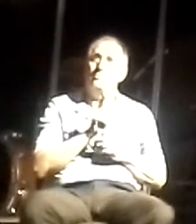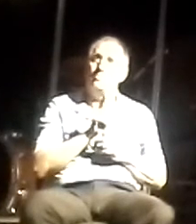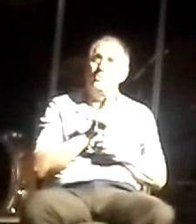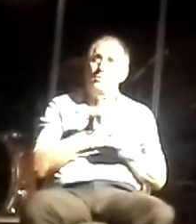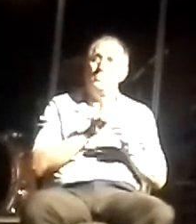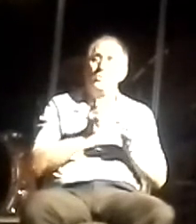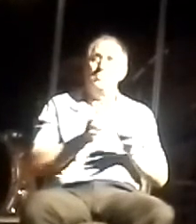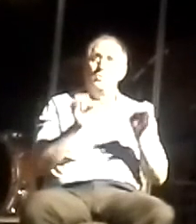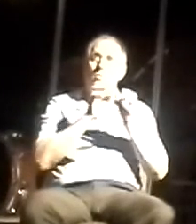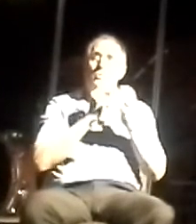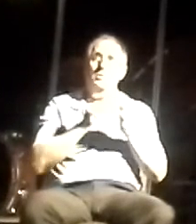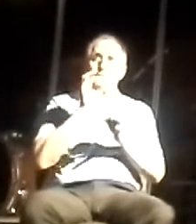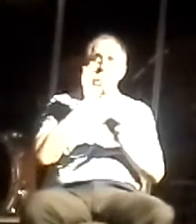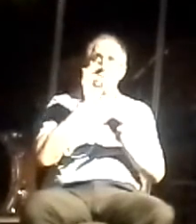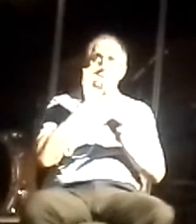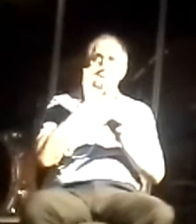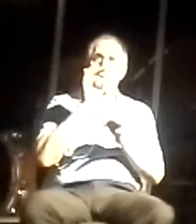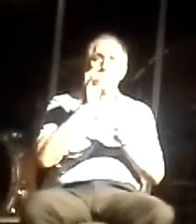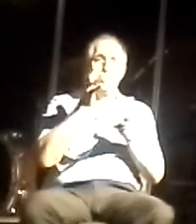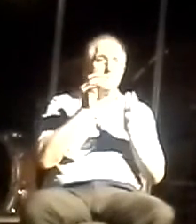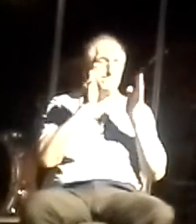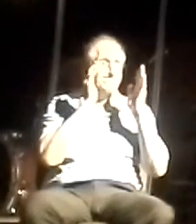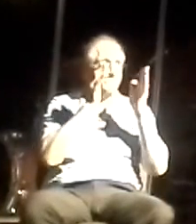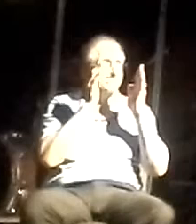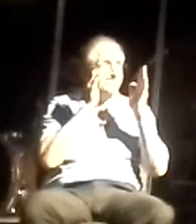More importantly, the Holy Spirit is saying, I'm trying to get your attention.